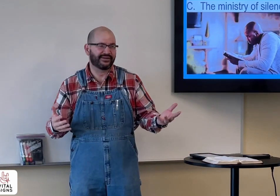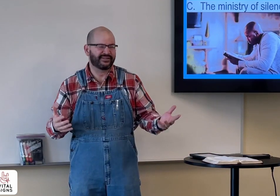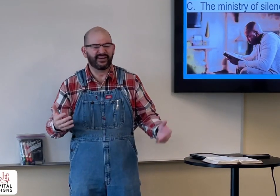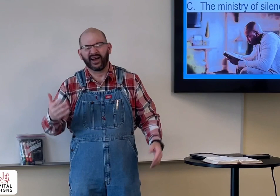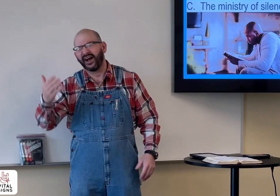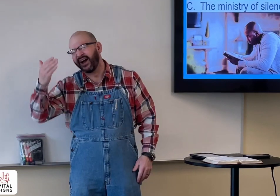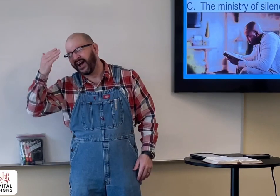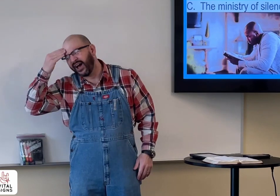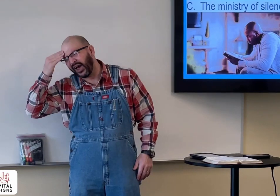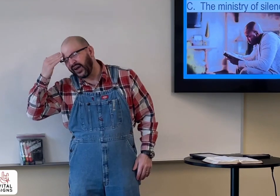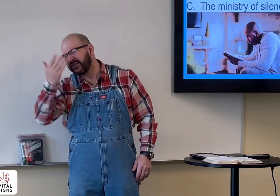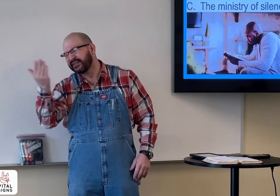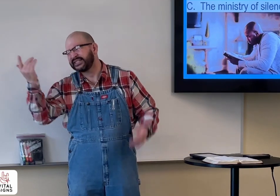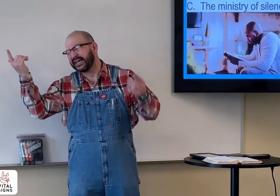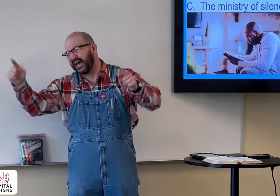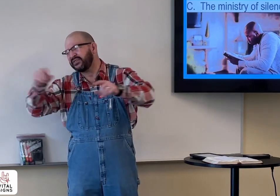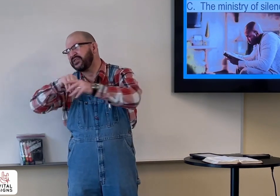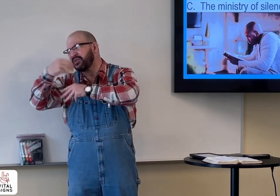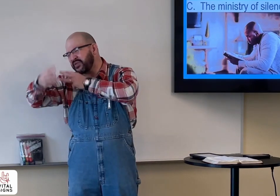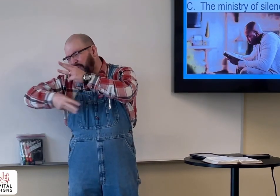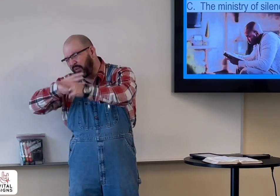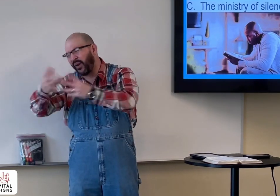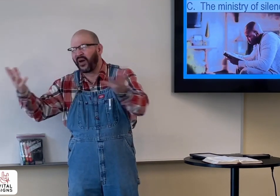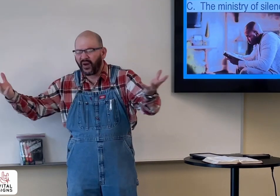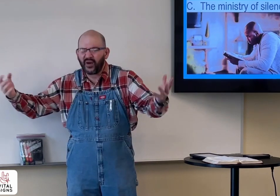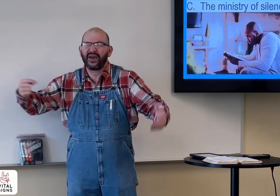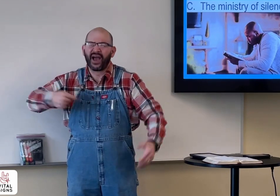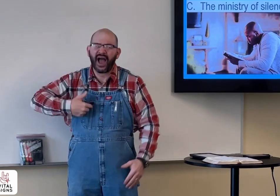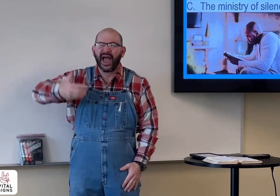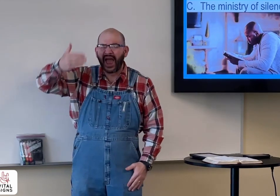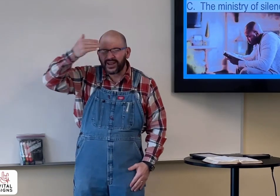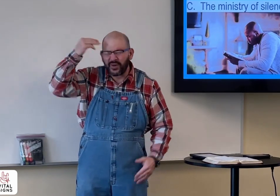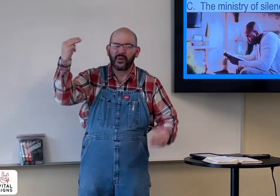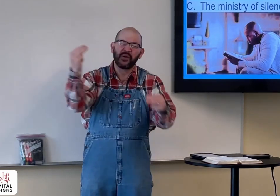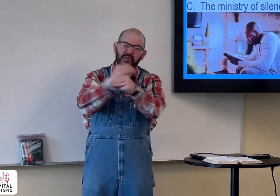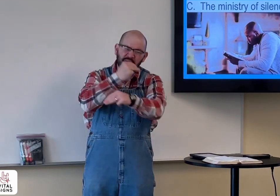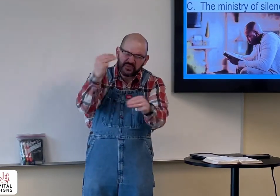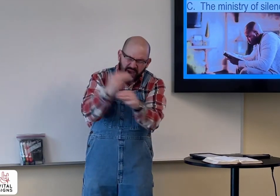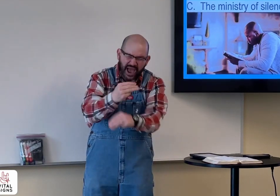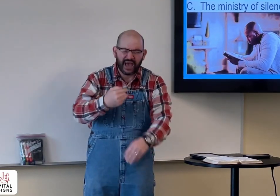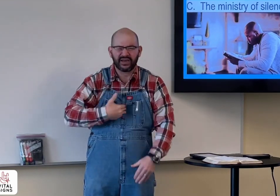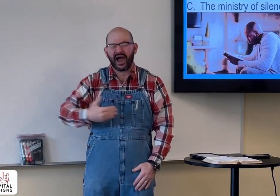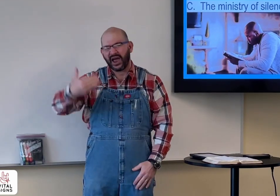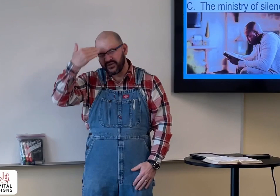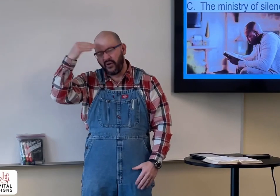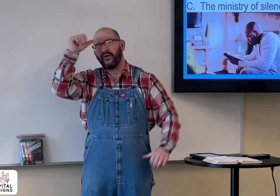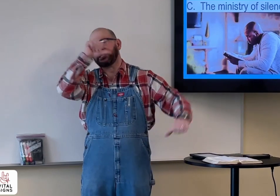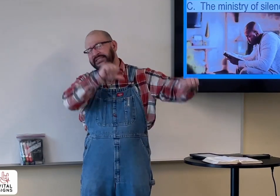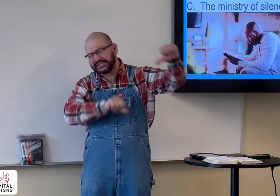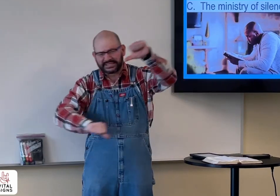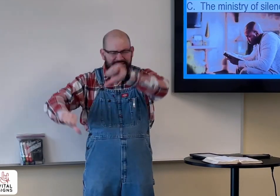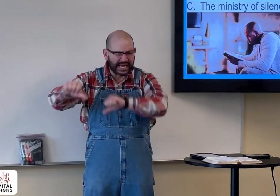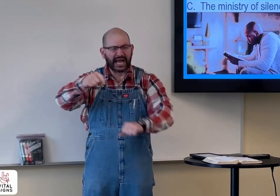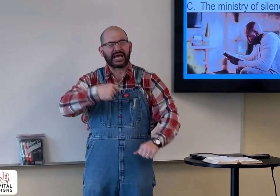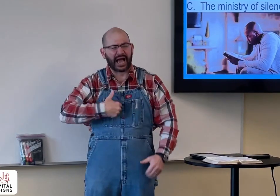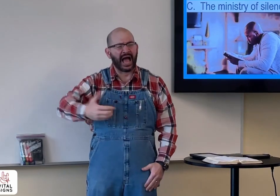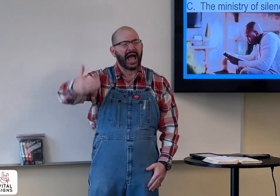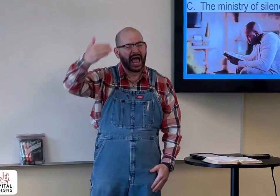not on the surface. Say, I know what happened. I know what's happened in the world. I know what the science is. I know